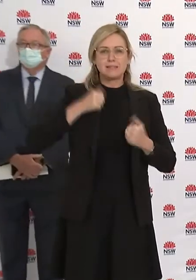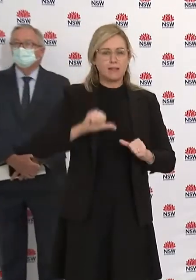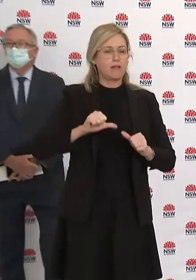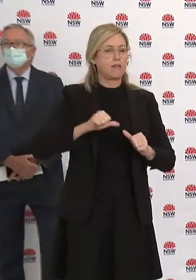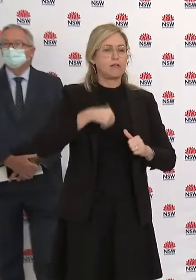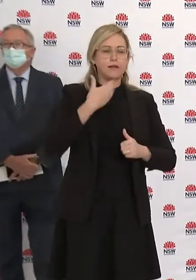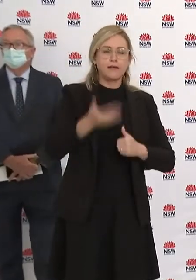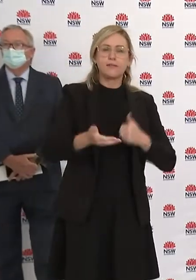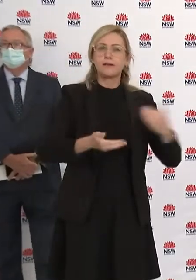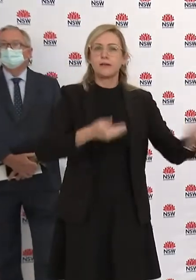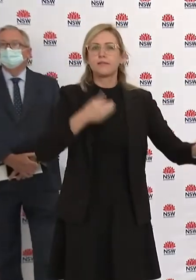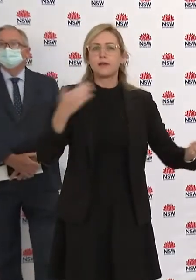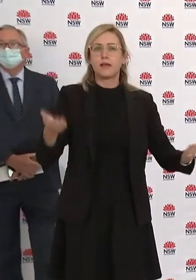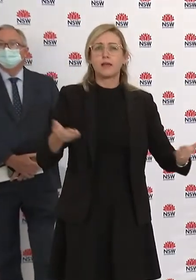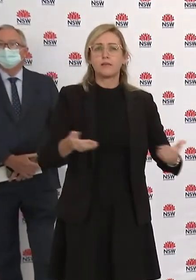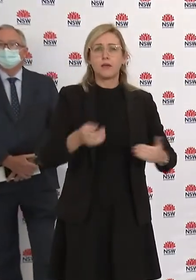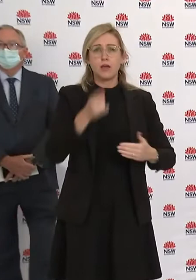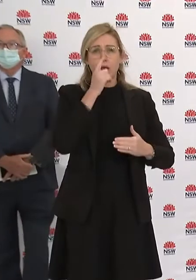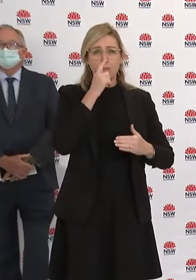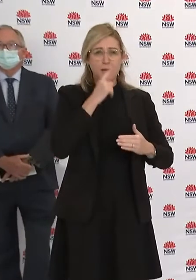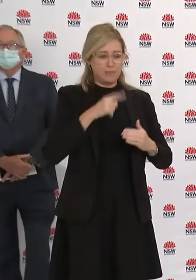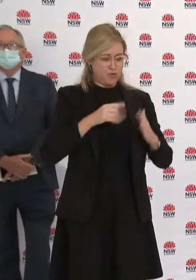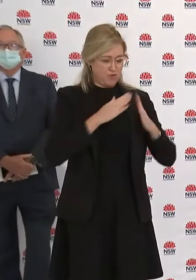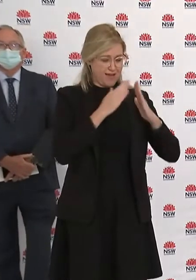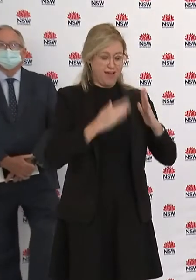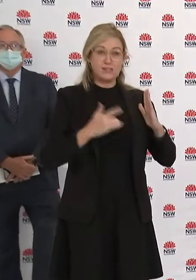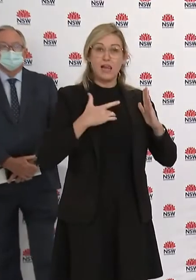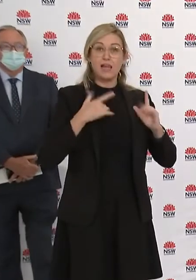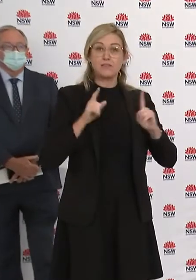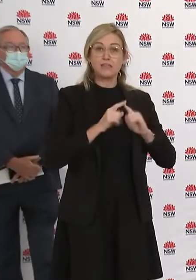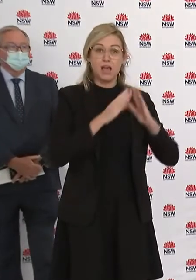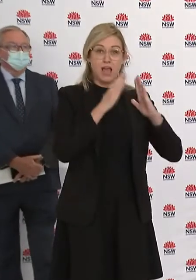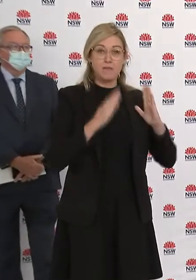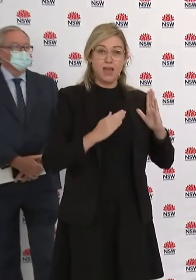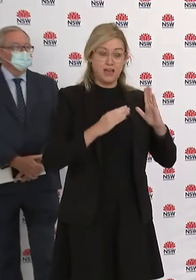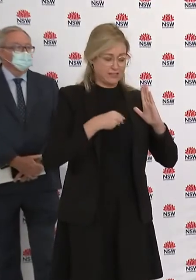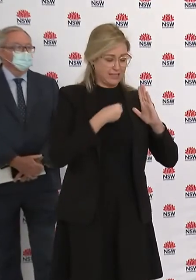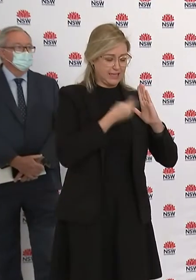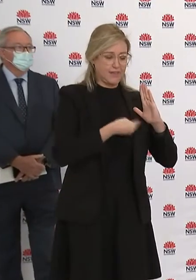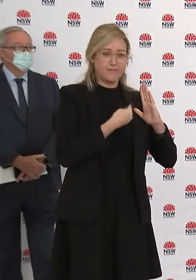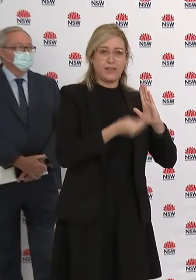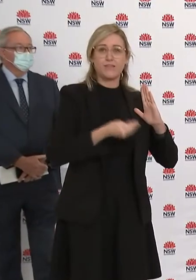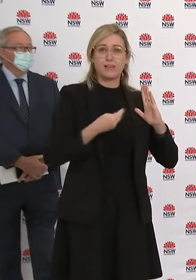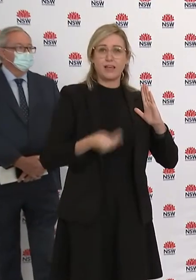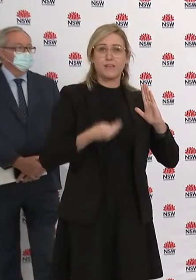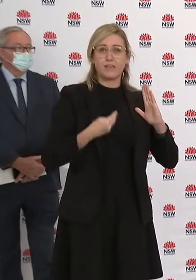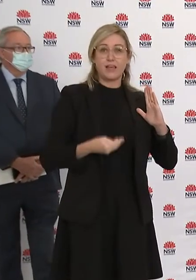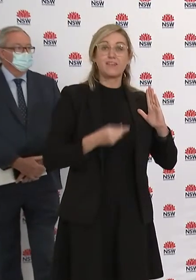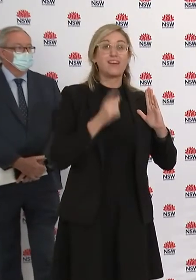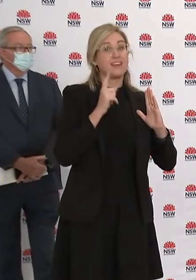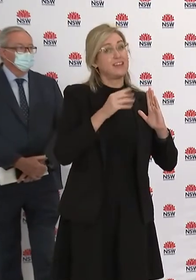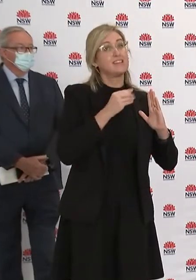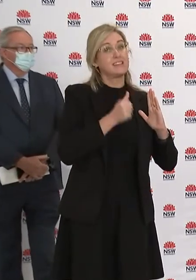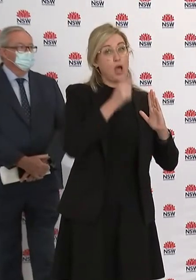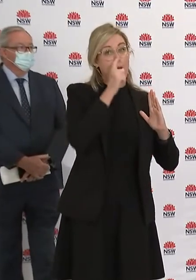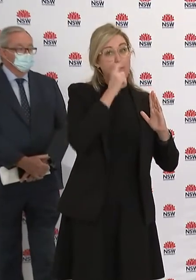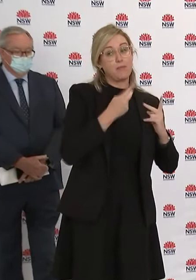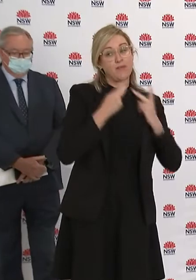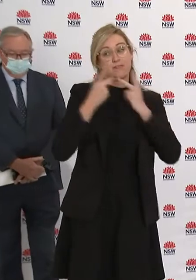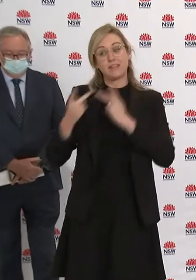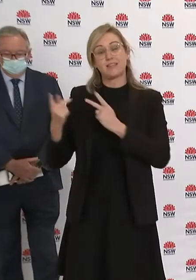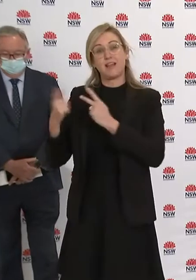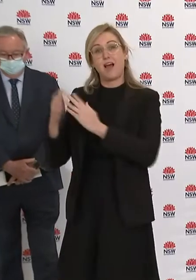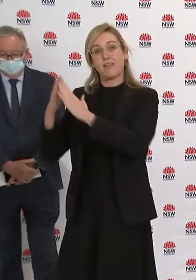households, amongst household groups, and we are still seeing some mixing of household groups, but also